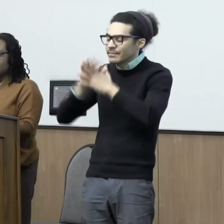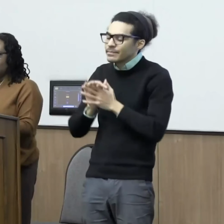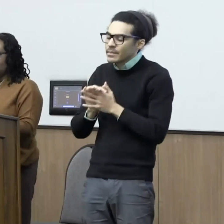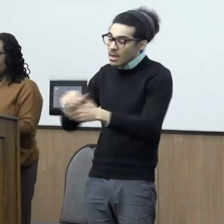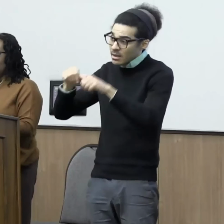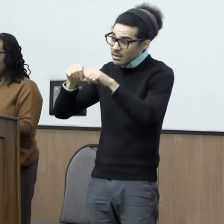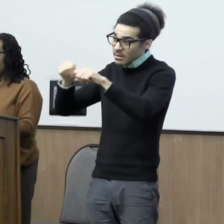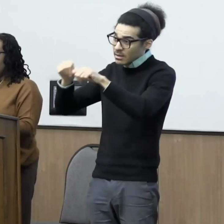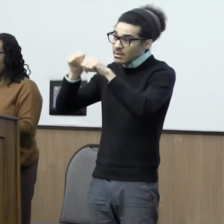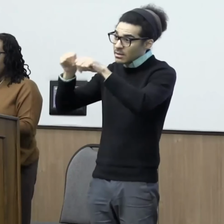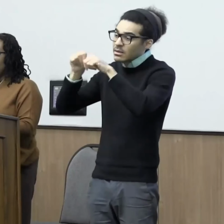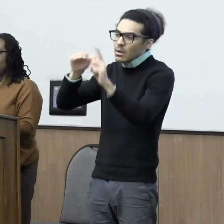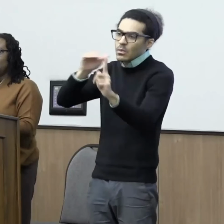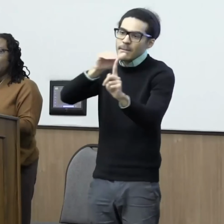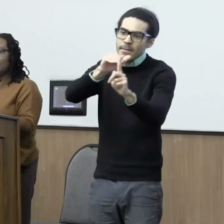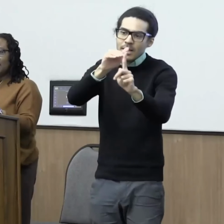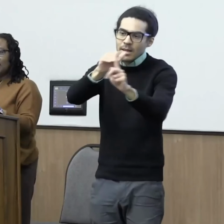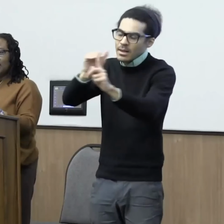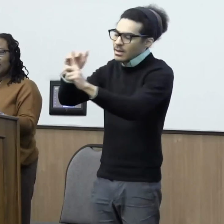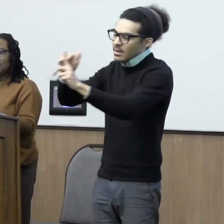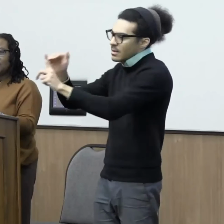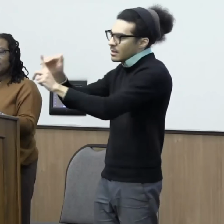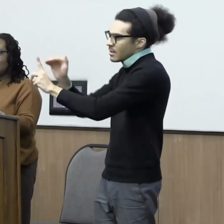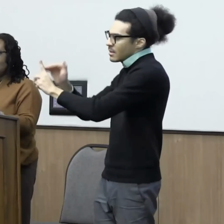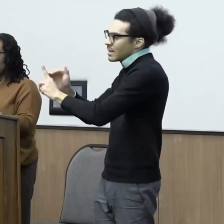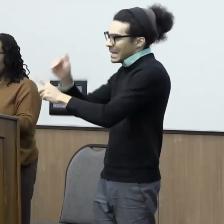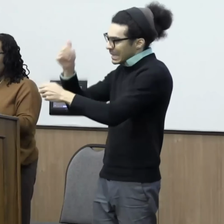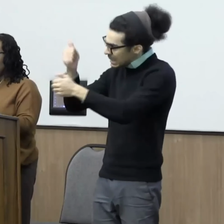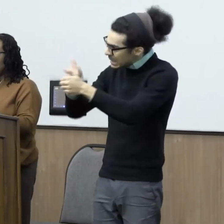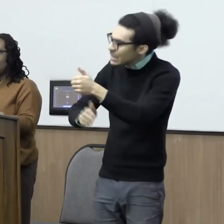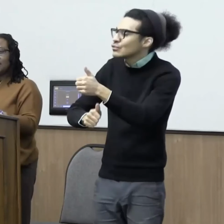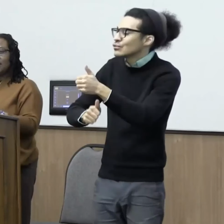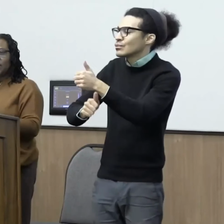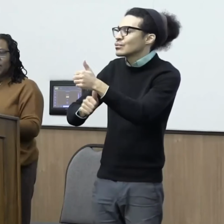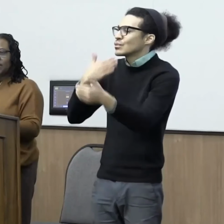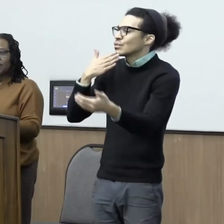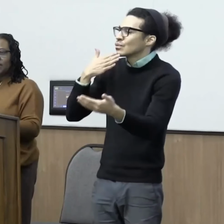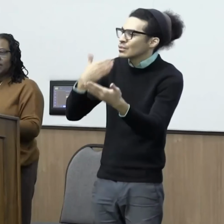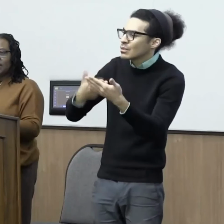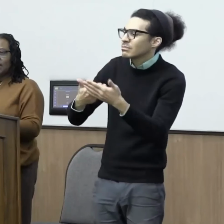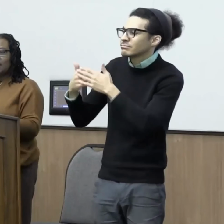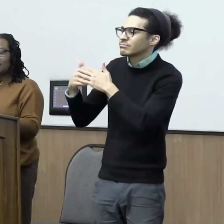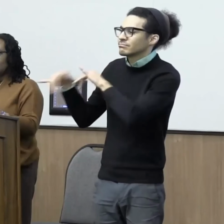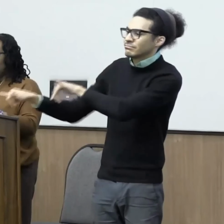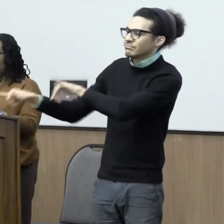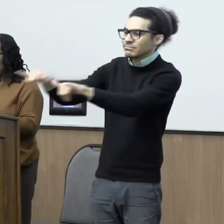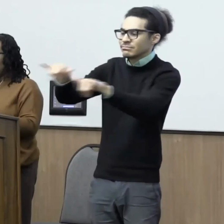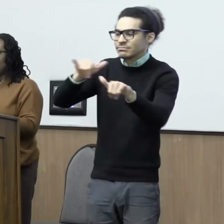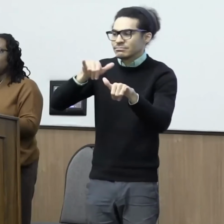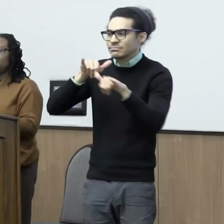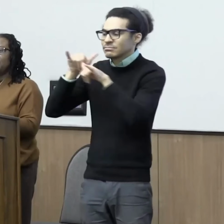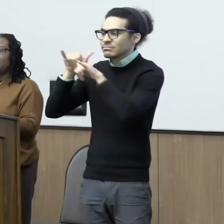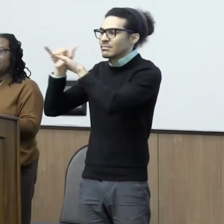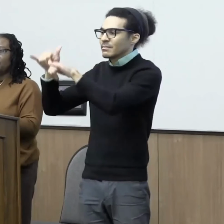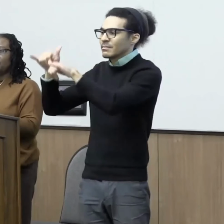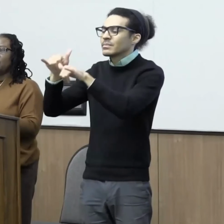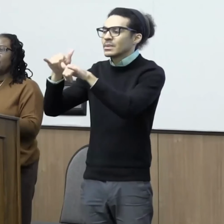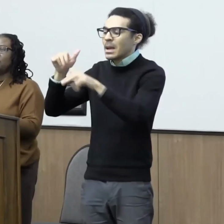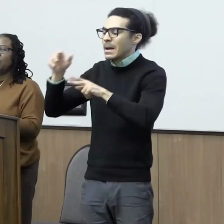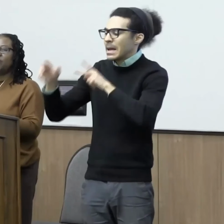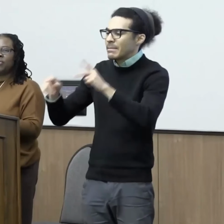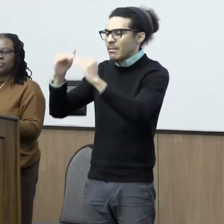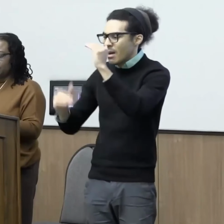Continue to remind the people that each is as good as the other and that no one is